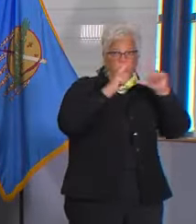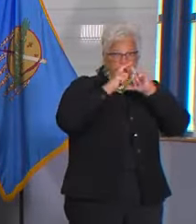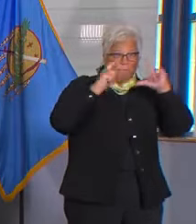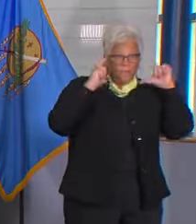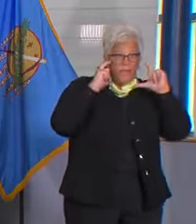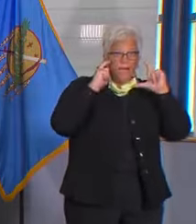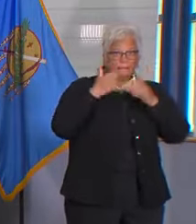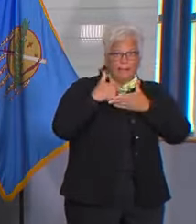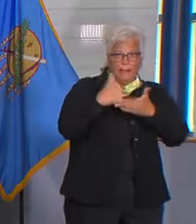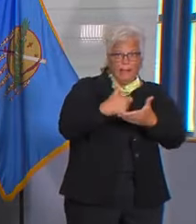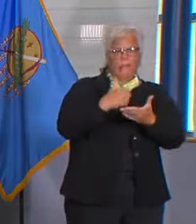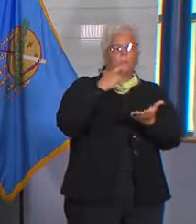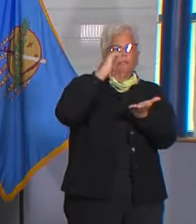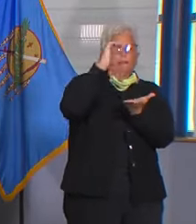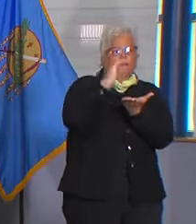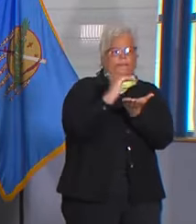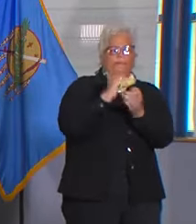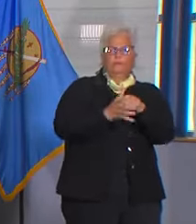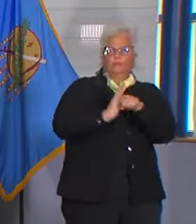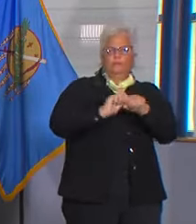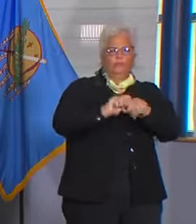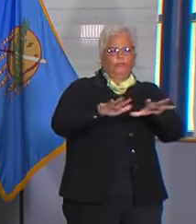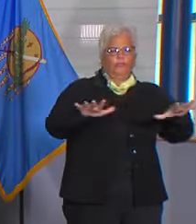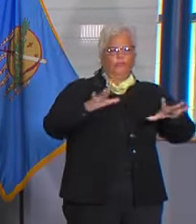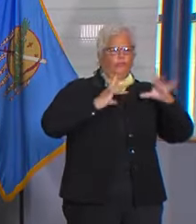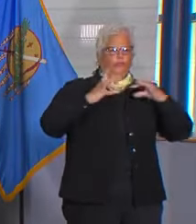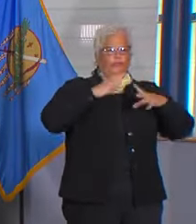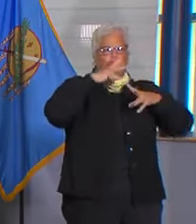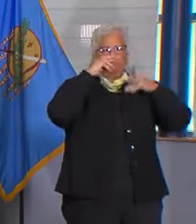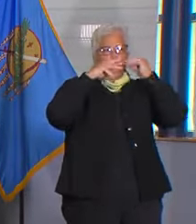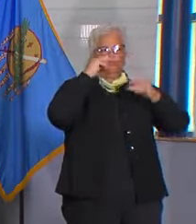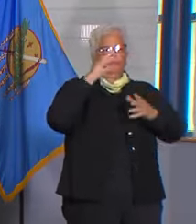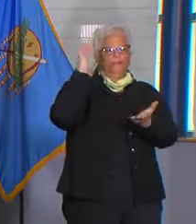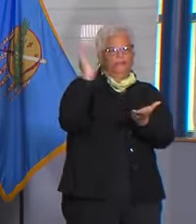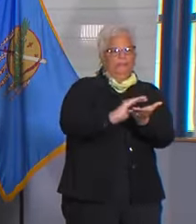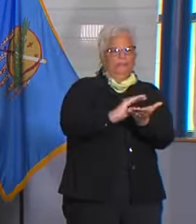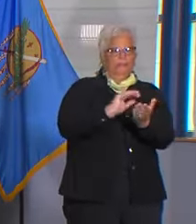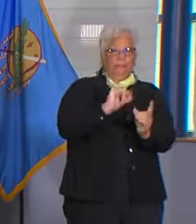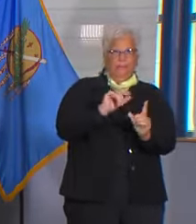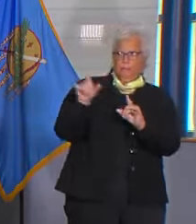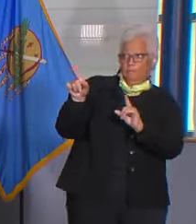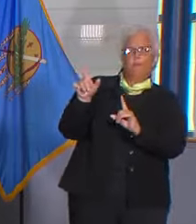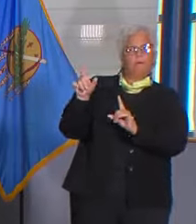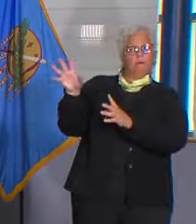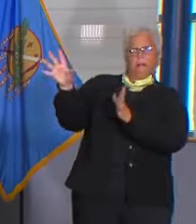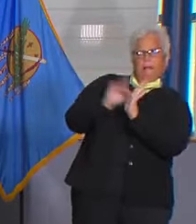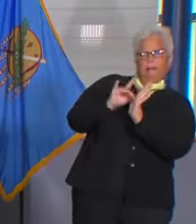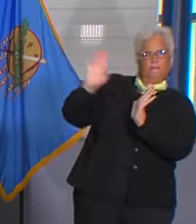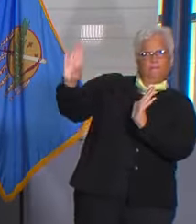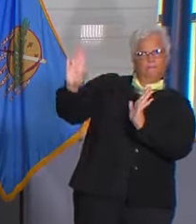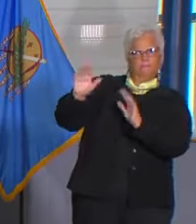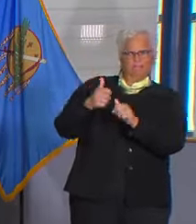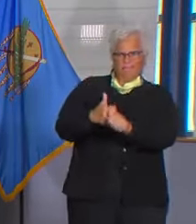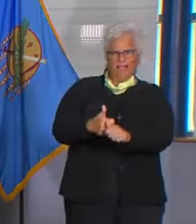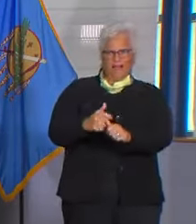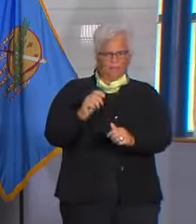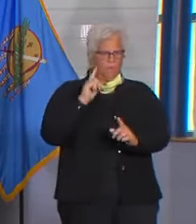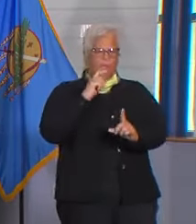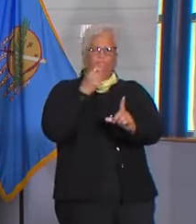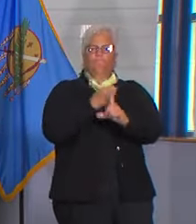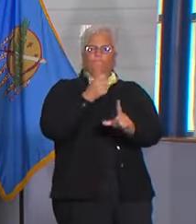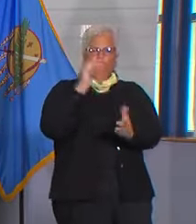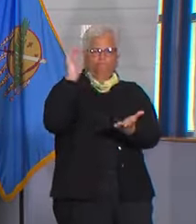managers who have also made inside dining modifications, that have expanded outside dining. You know, we really appreciate Tulsa County retail